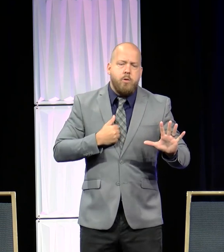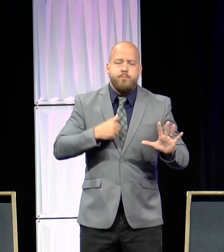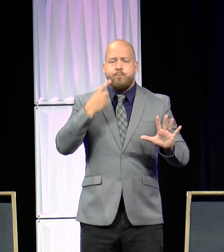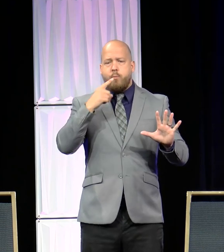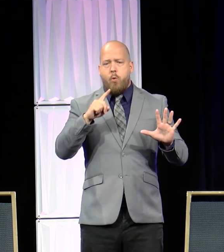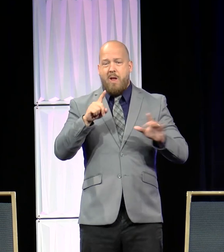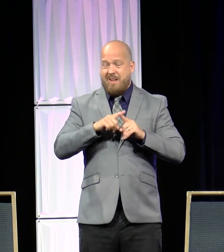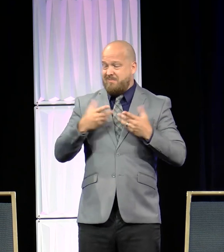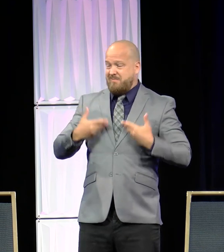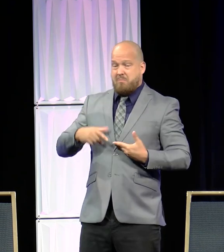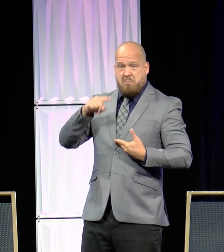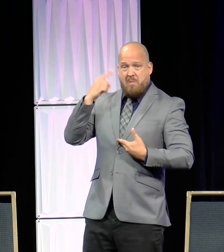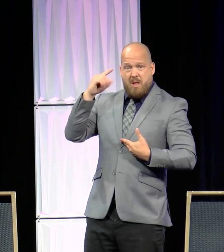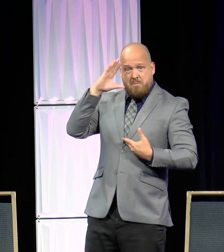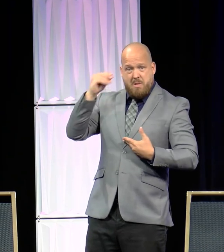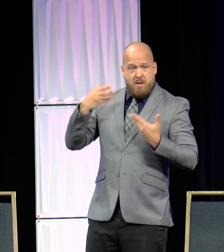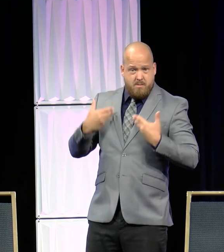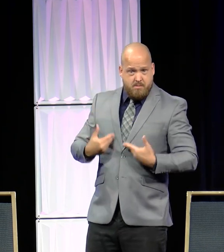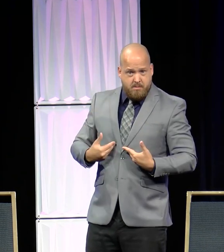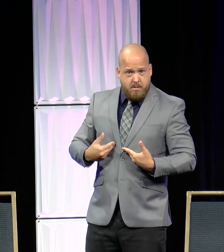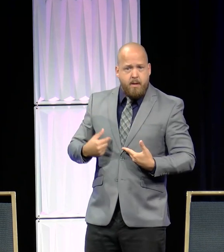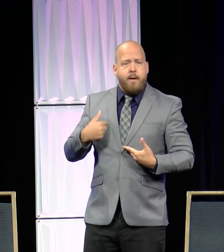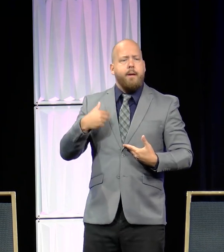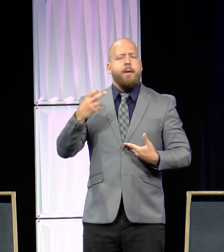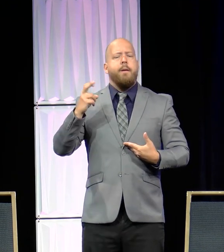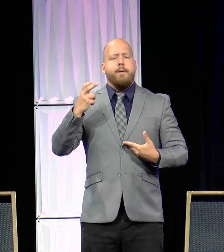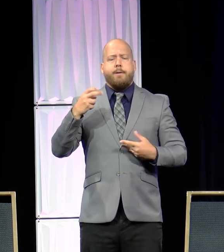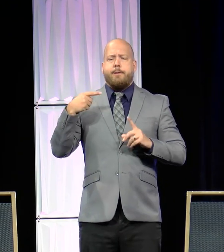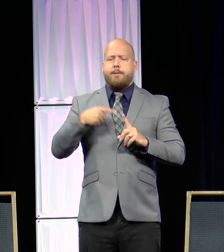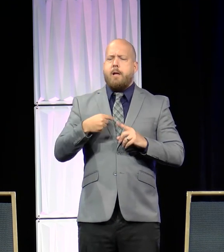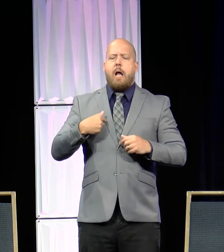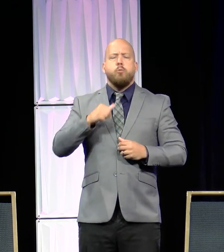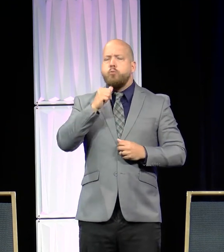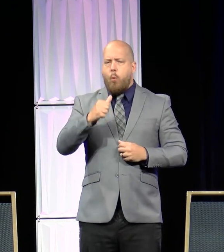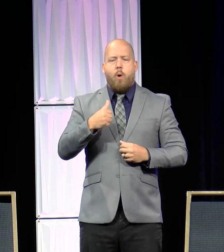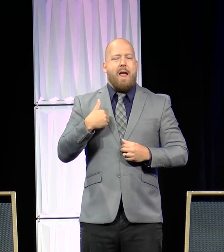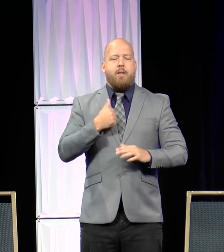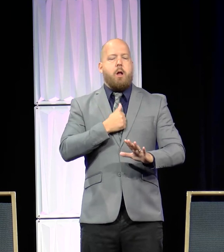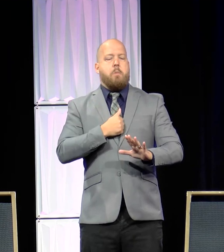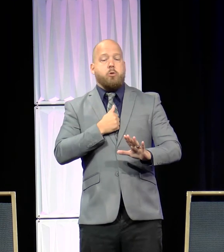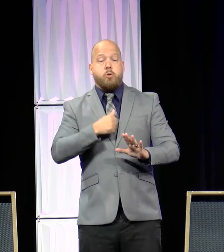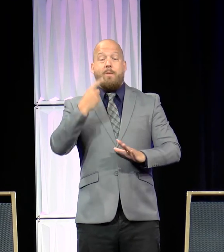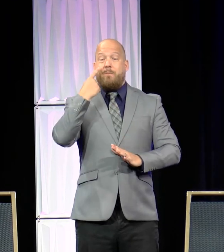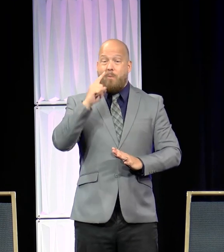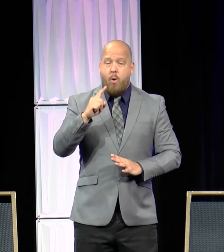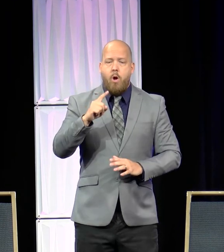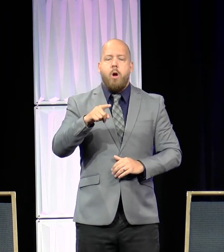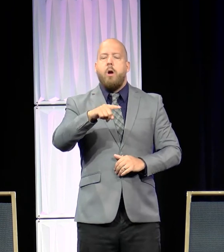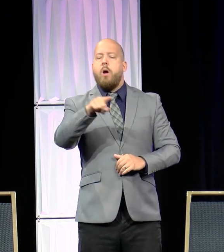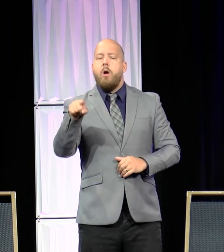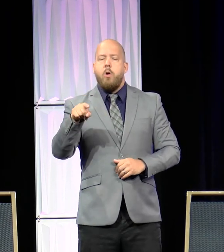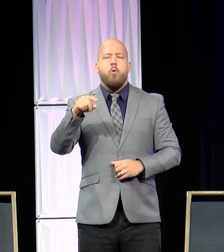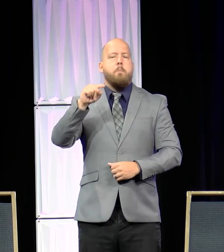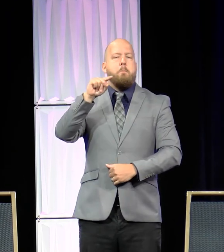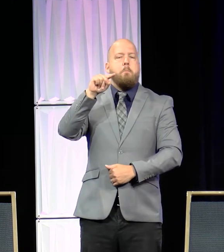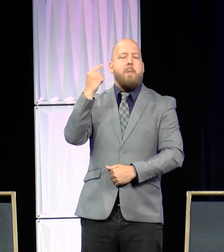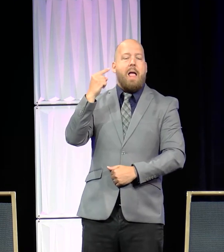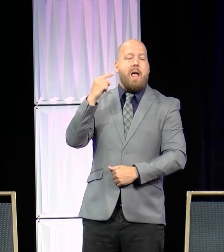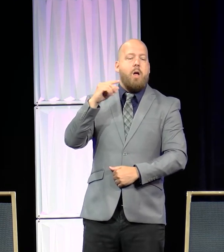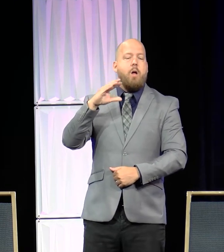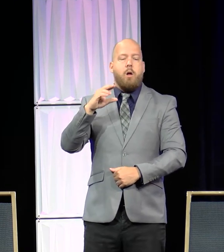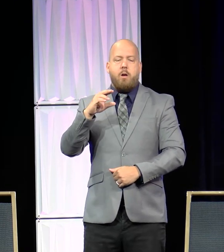unapologetic pro-black women. I'm unapologetic about that. Now, it gets a little challenging at times,